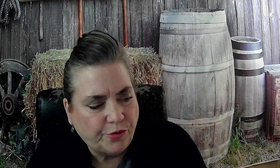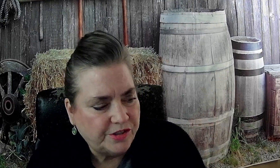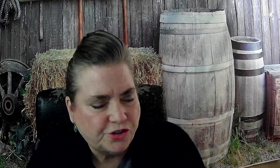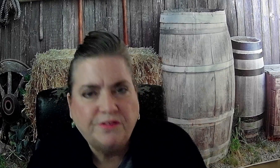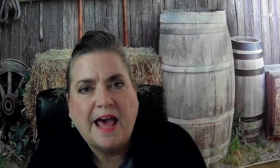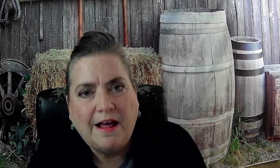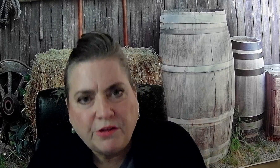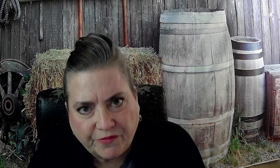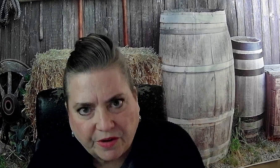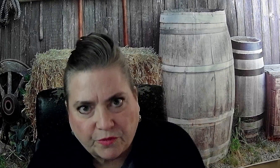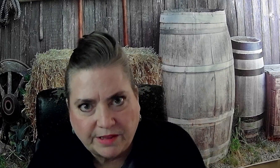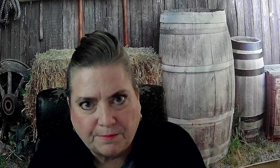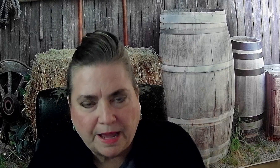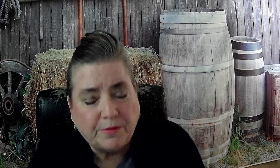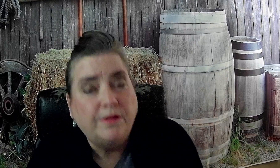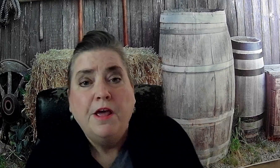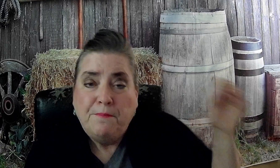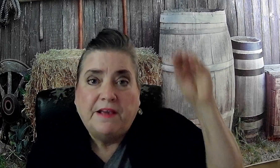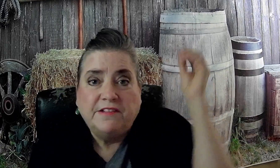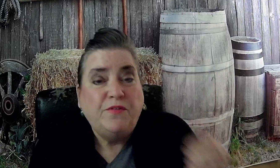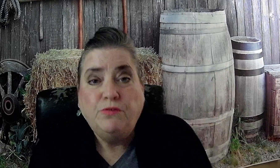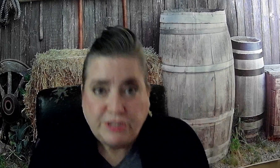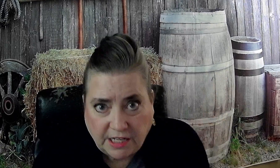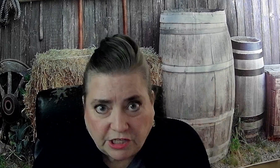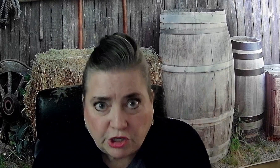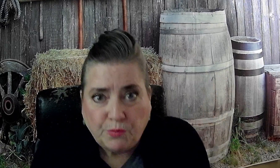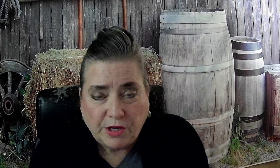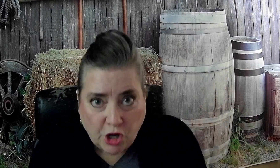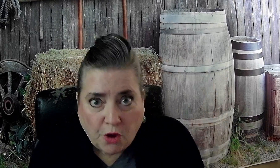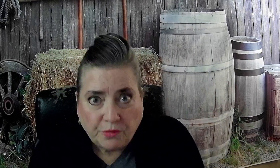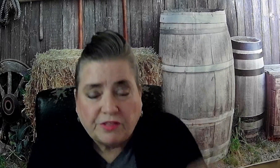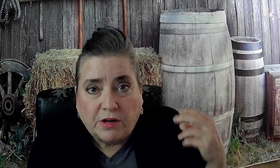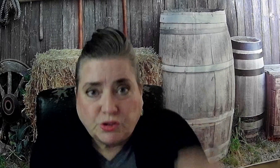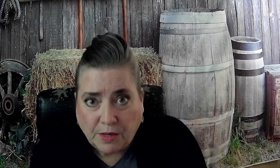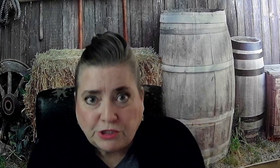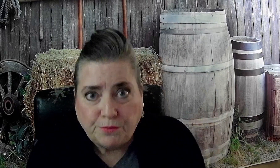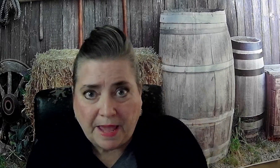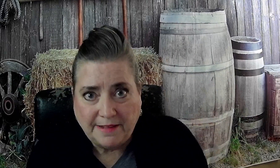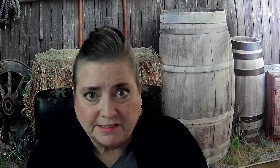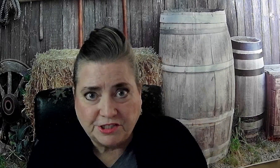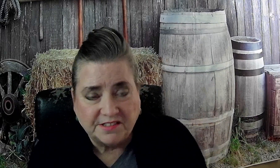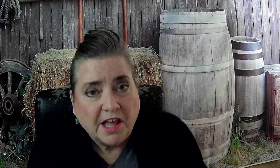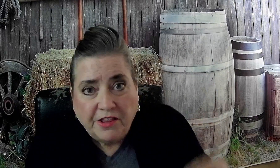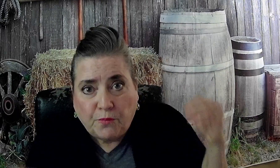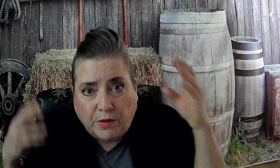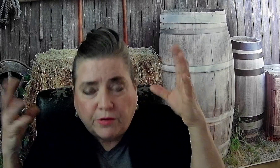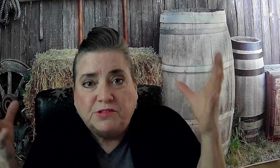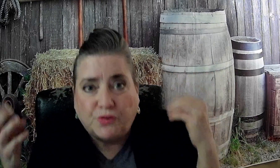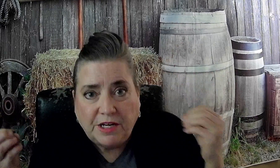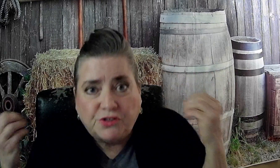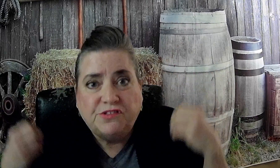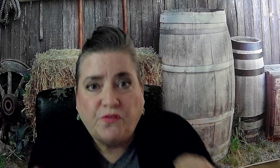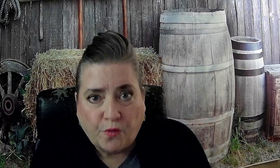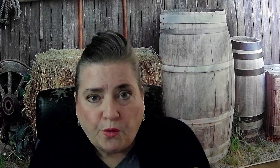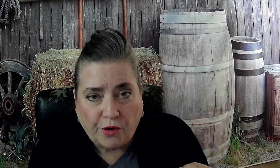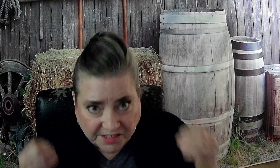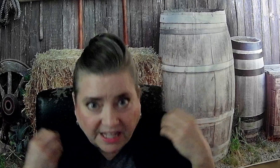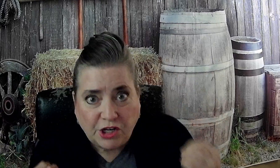as hell you've never read the Bible, because if you did, you would know that there are 22 passages that welcome strangers and foreigners in your